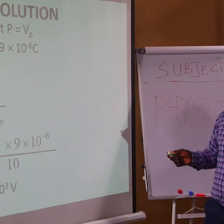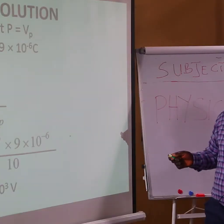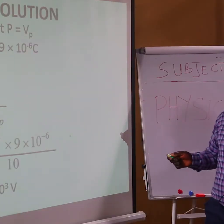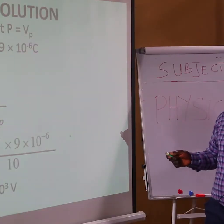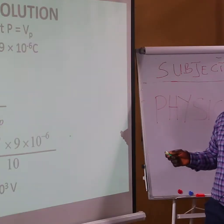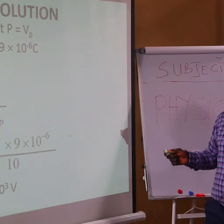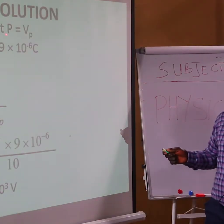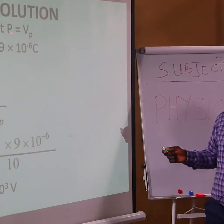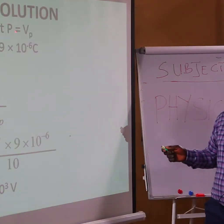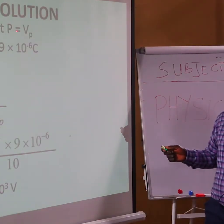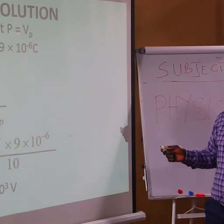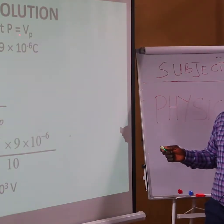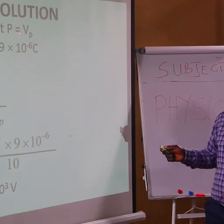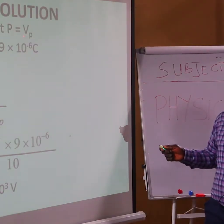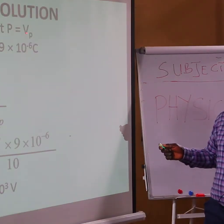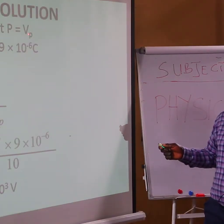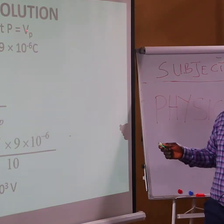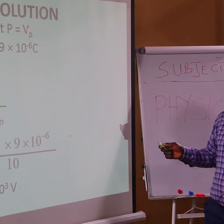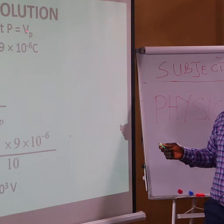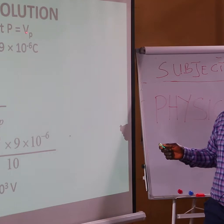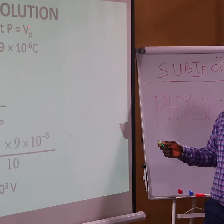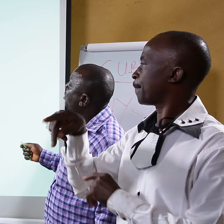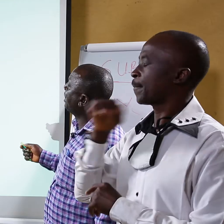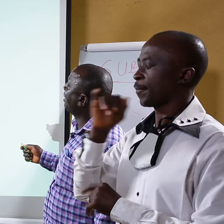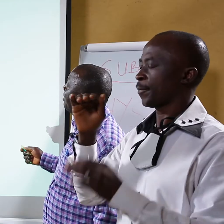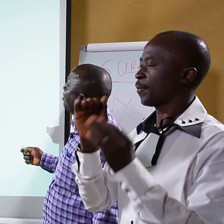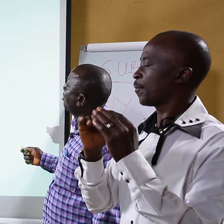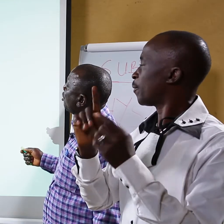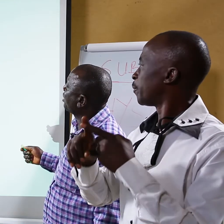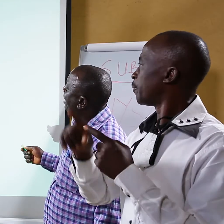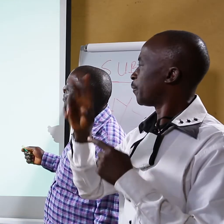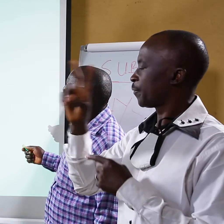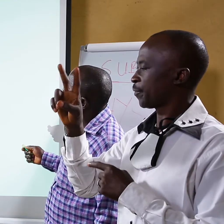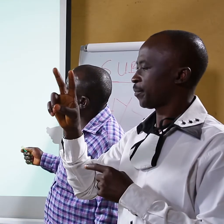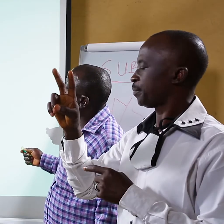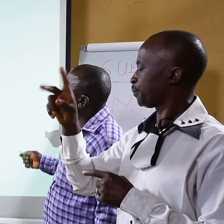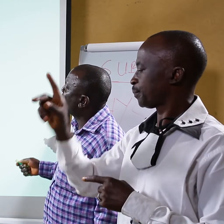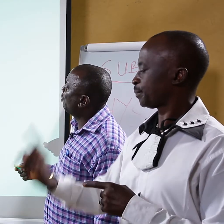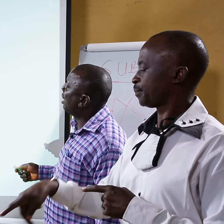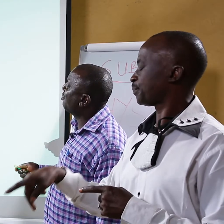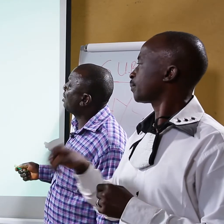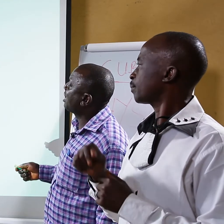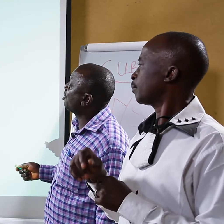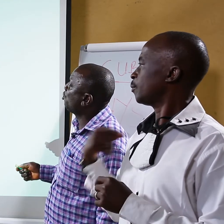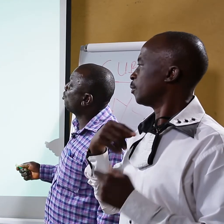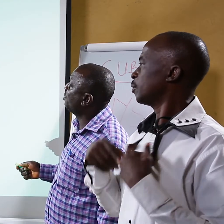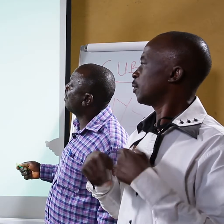Solution: potential at point P is equals to V subscript P. We have our charge Q to be equals